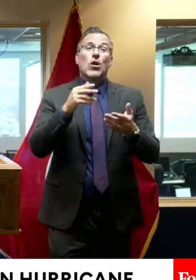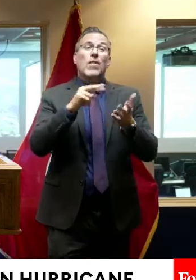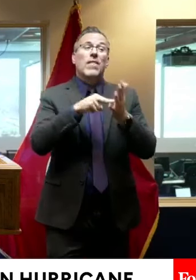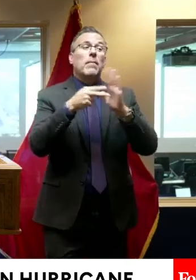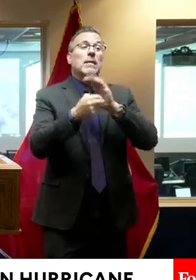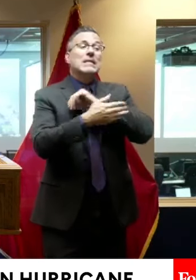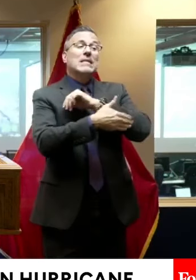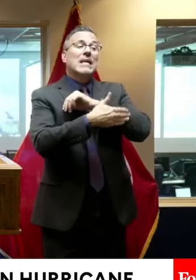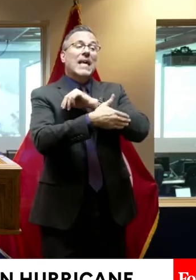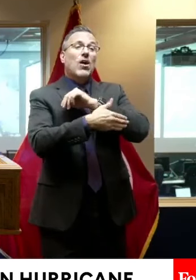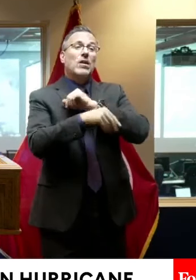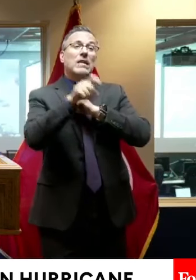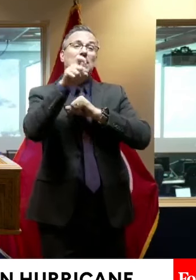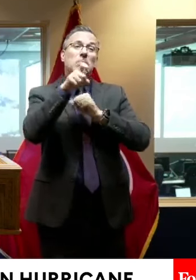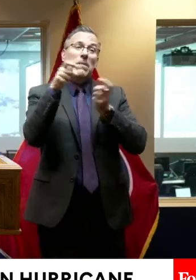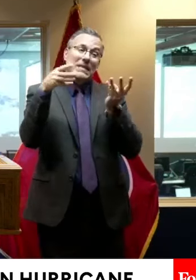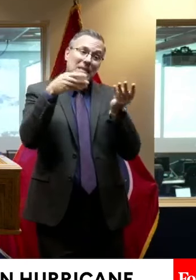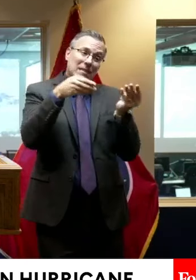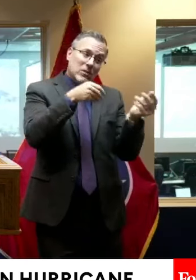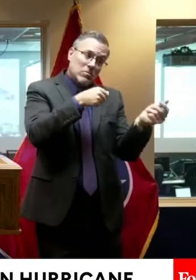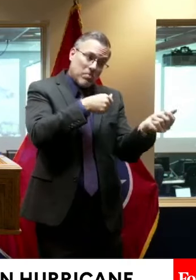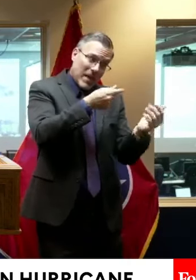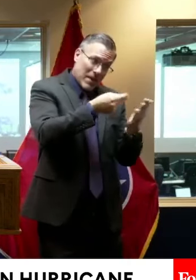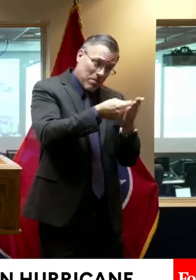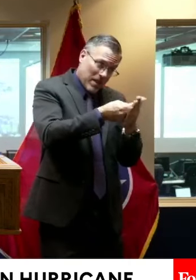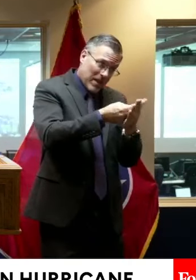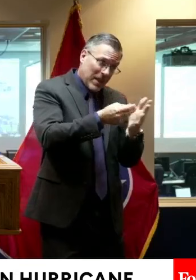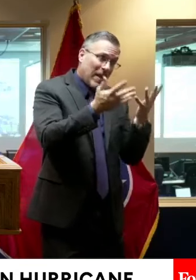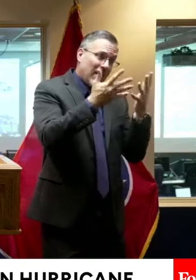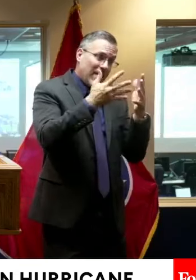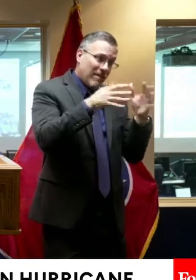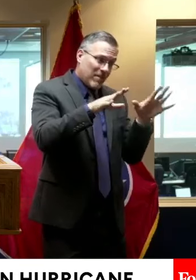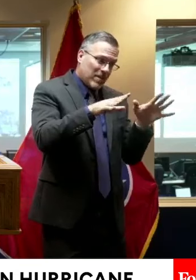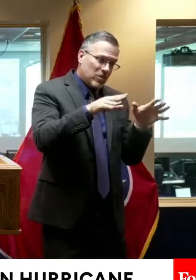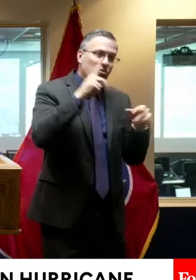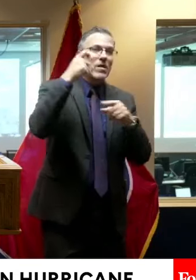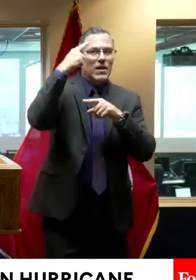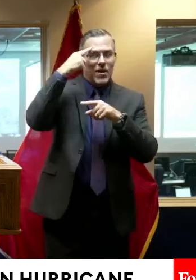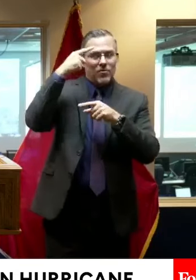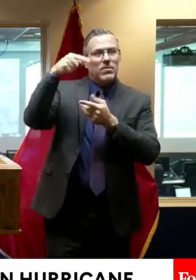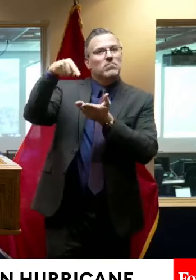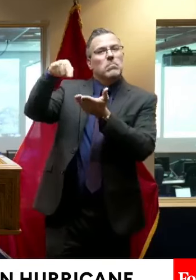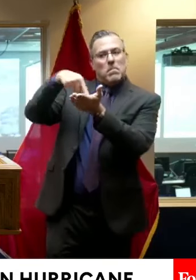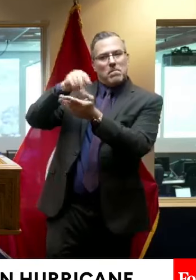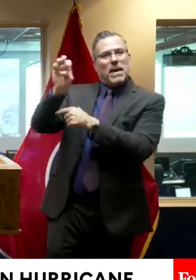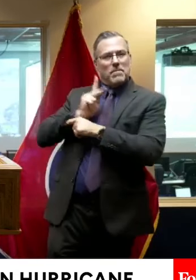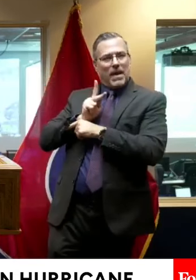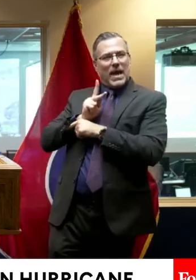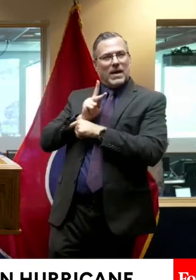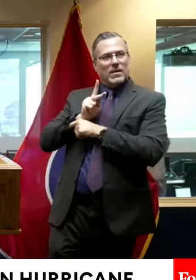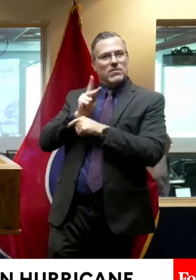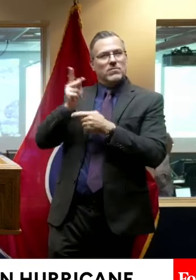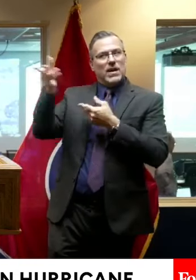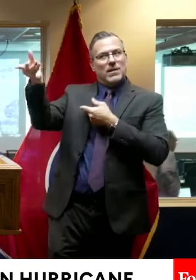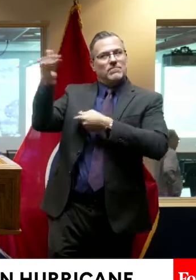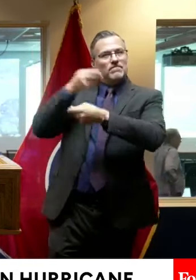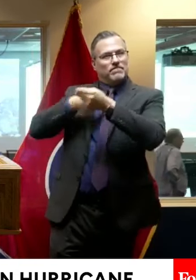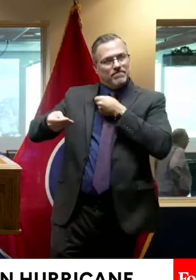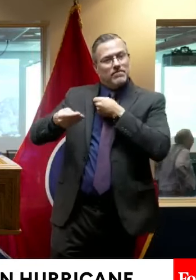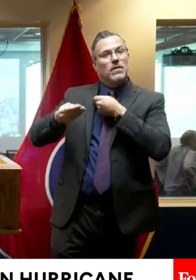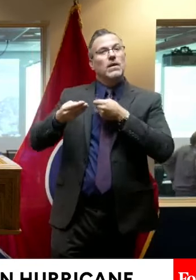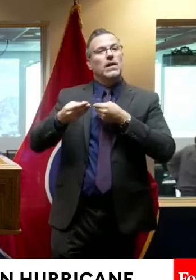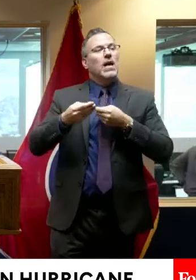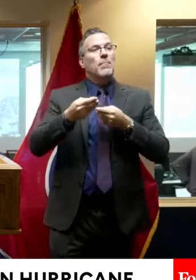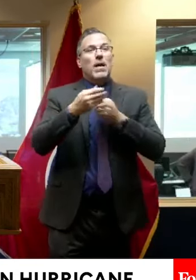counties have to spend the money first before they get it back. And that was the untenable part for